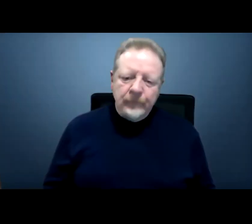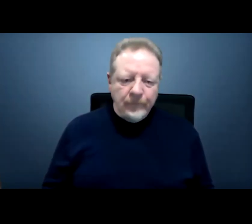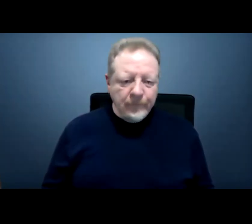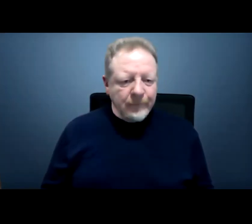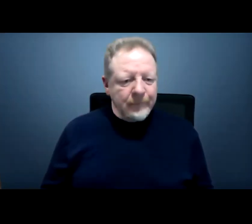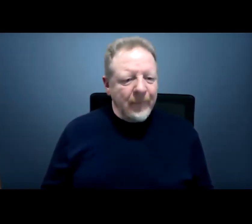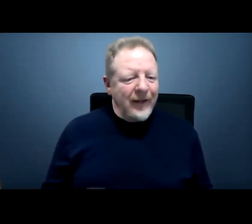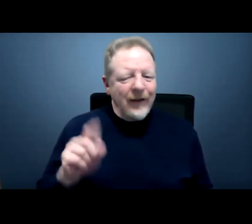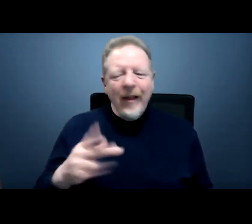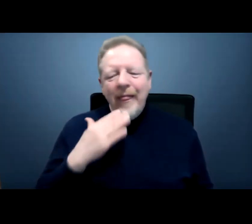Thanks for your input, Christine.